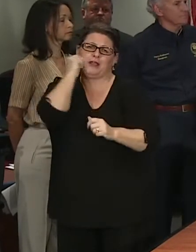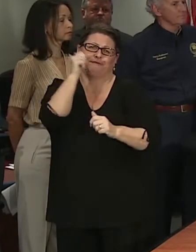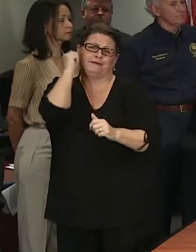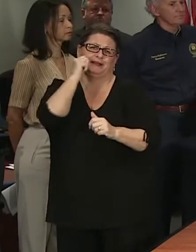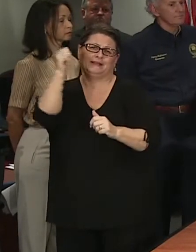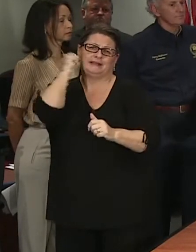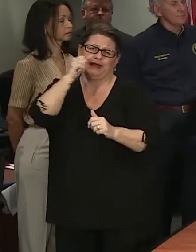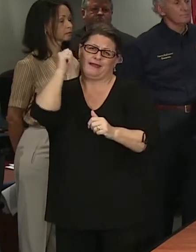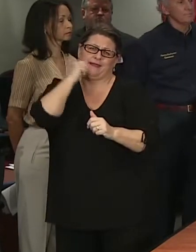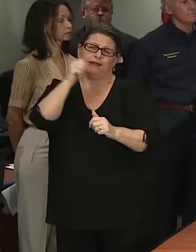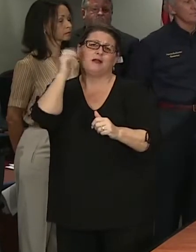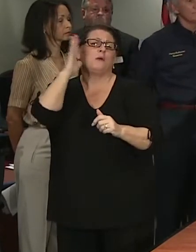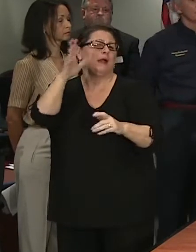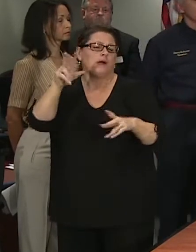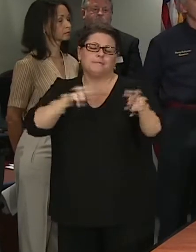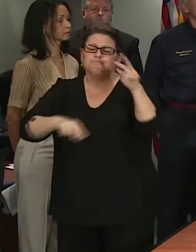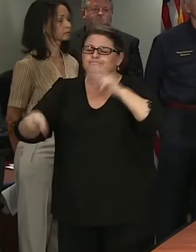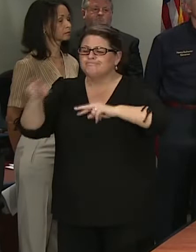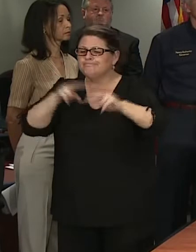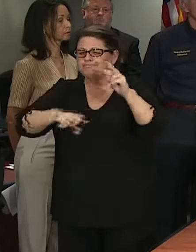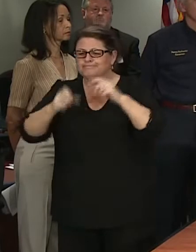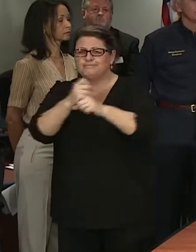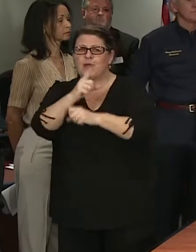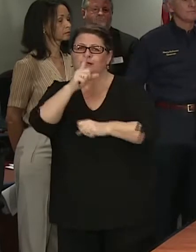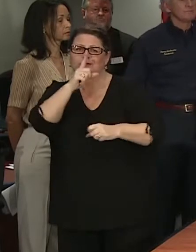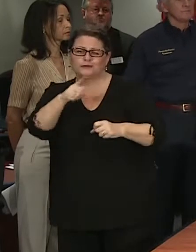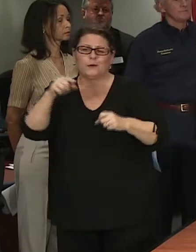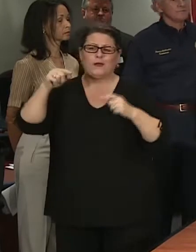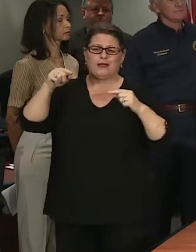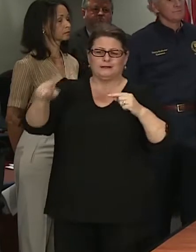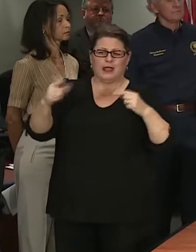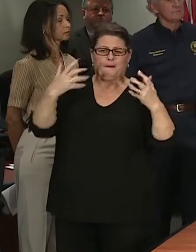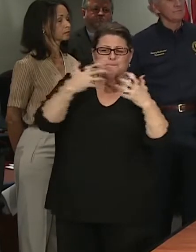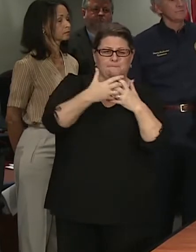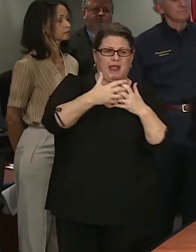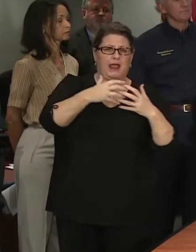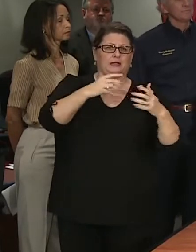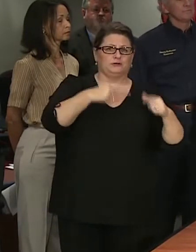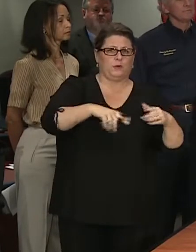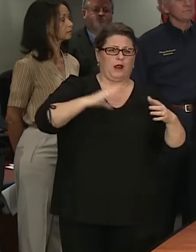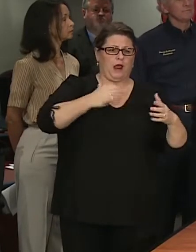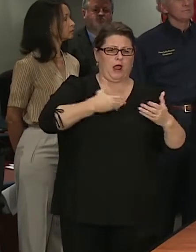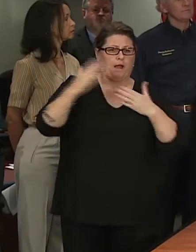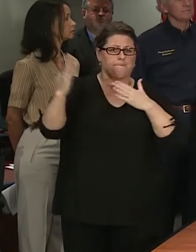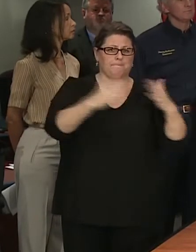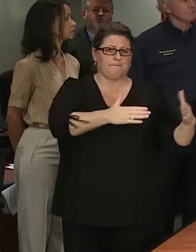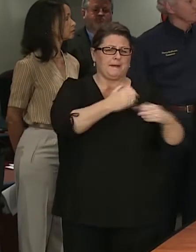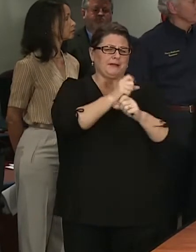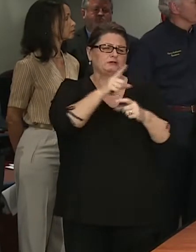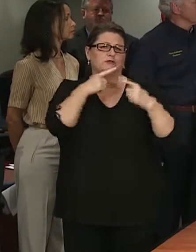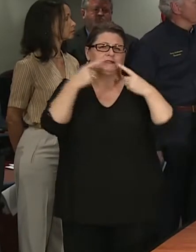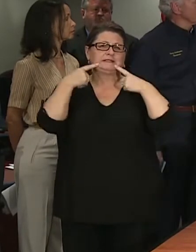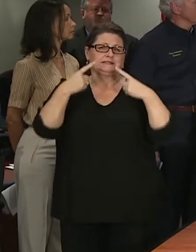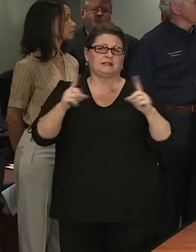we will always monitor those to ensure that our plan accommodates those. As of today, we have